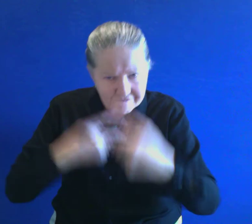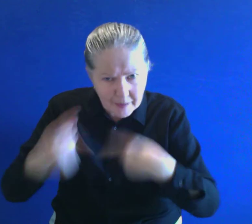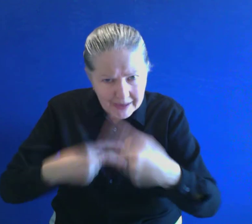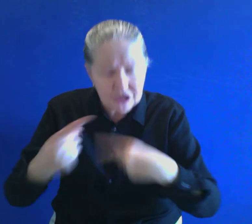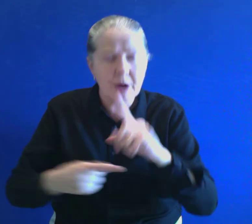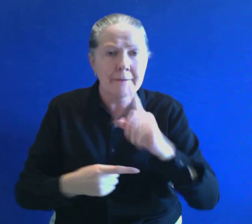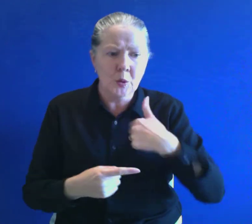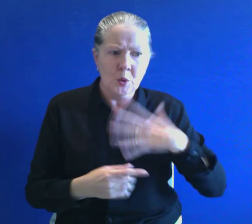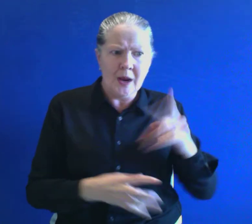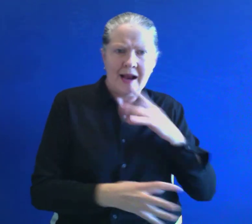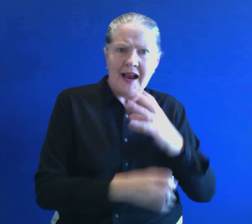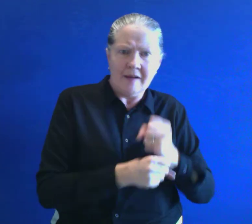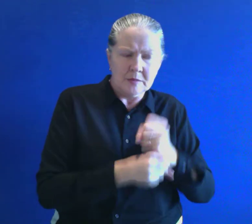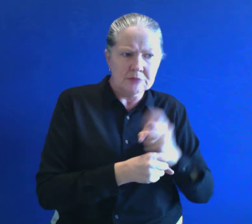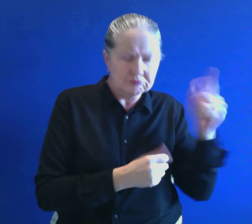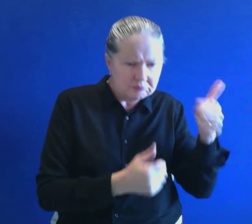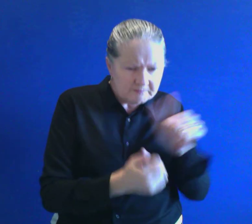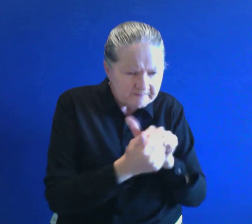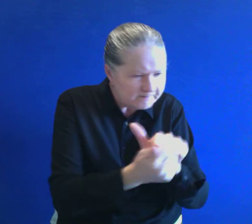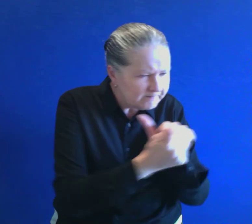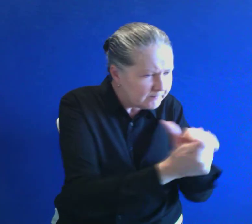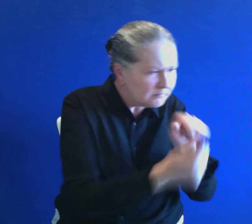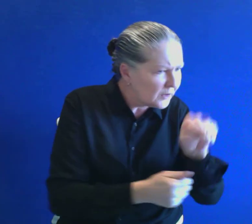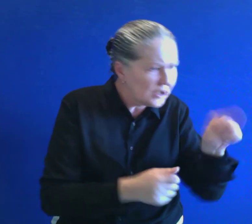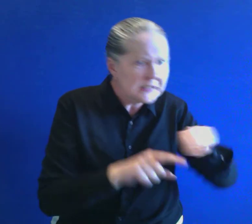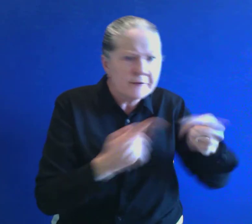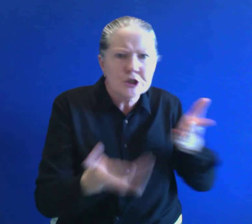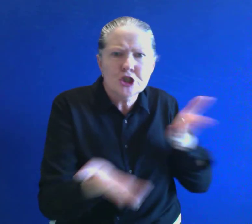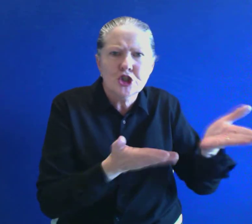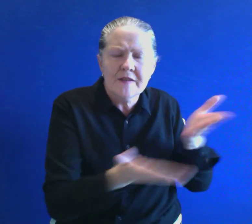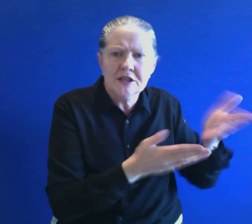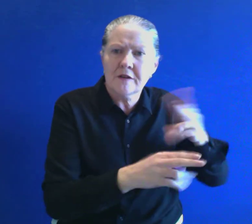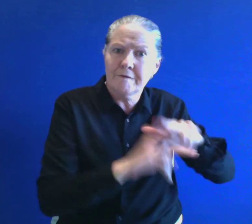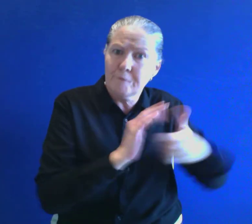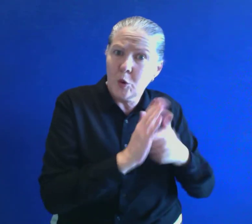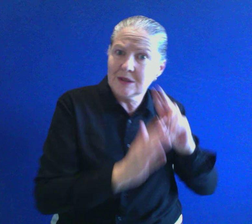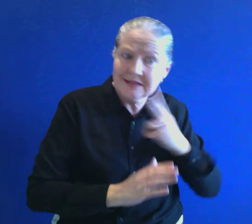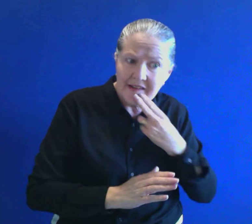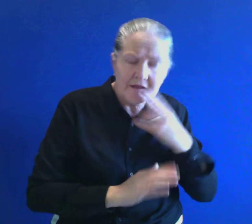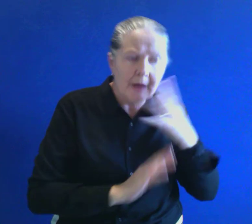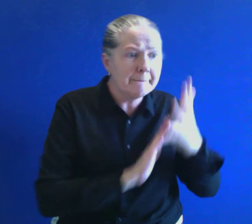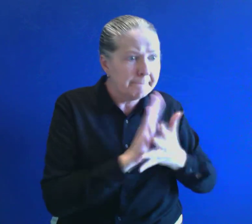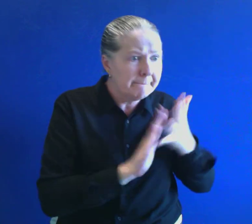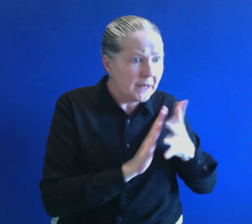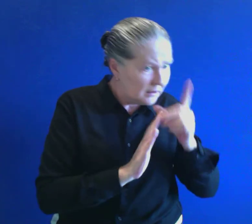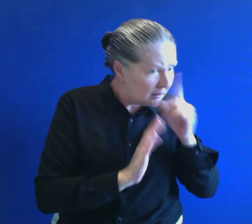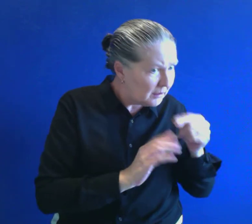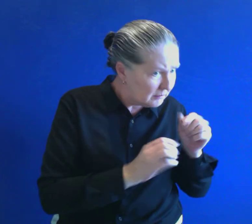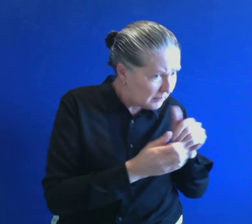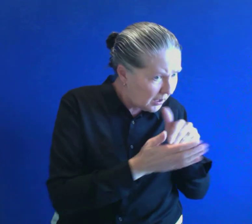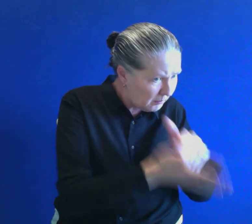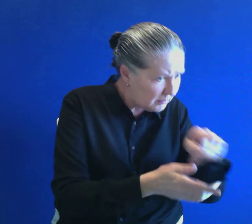that provide interpreting services and services to deaf people so that they can also be supported to craft messages